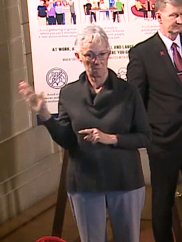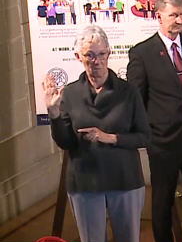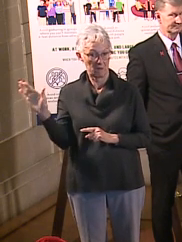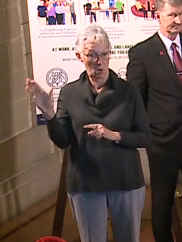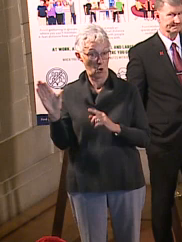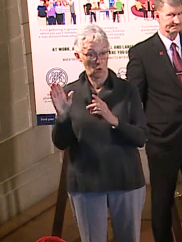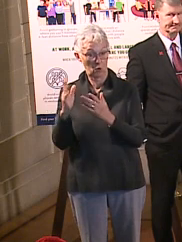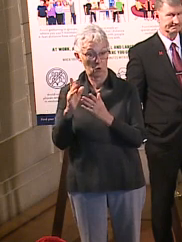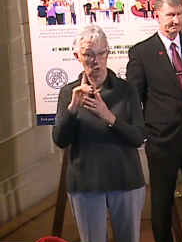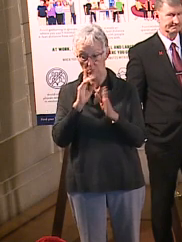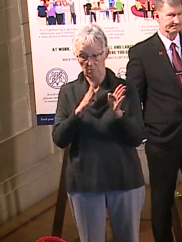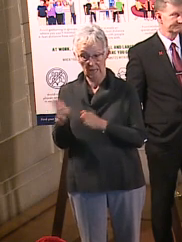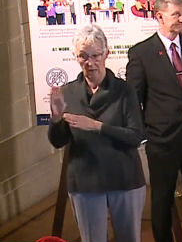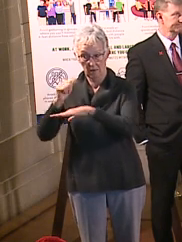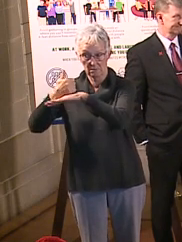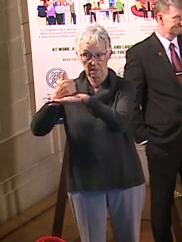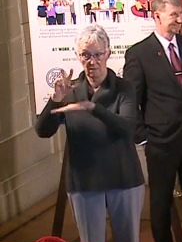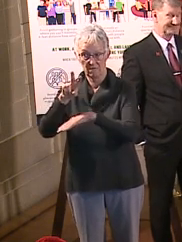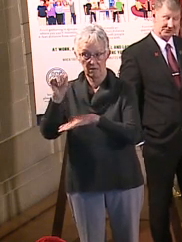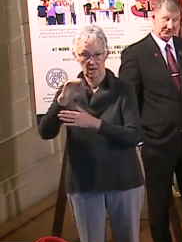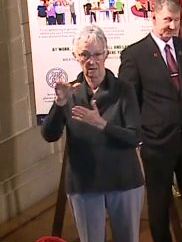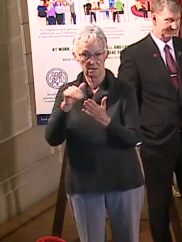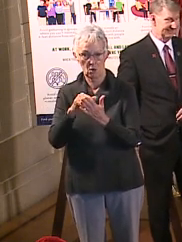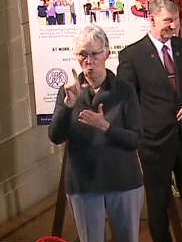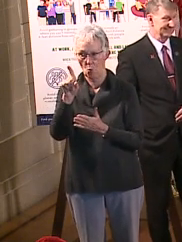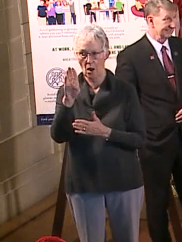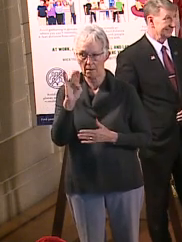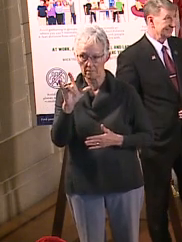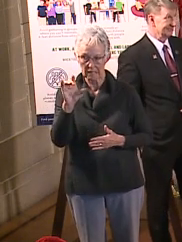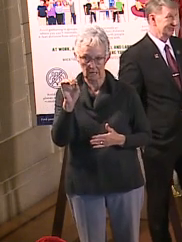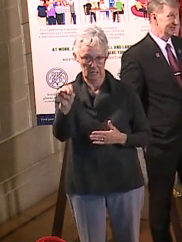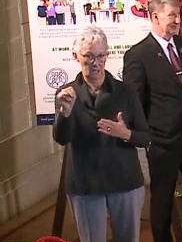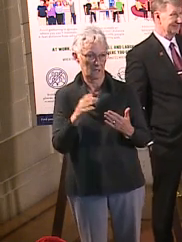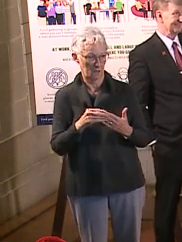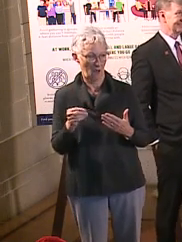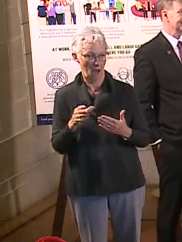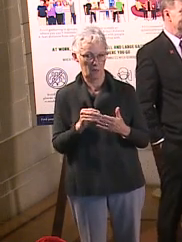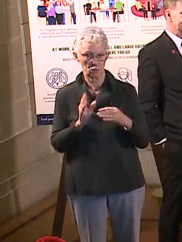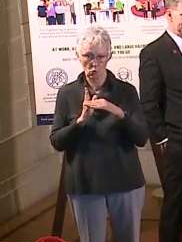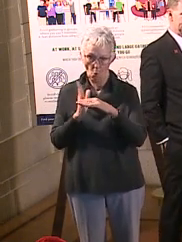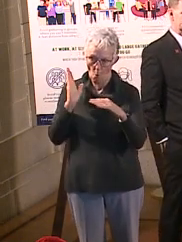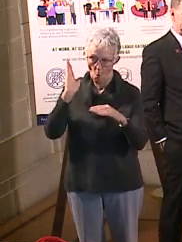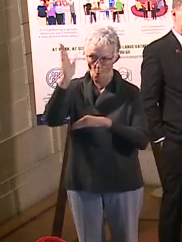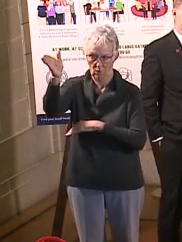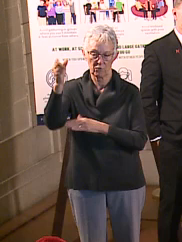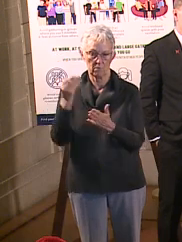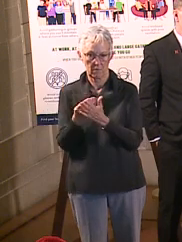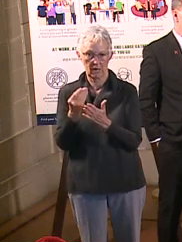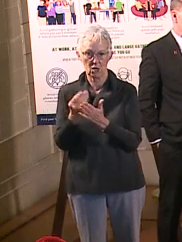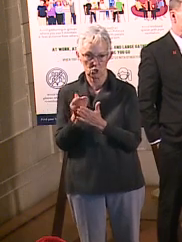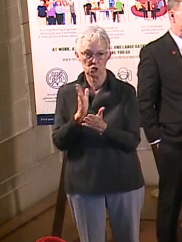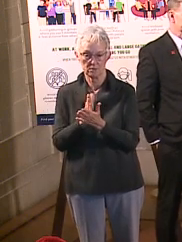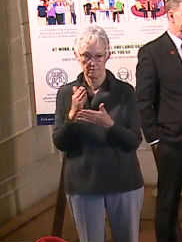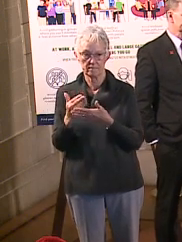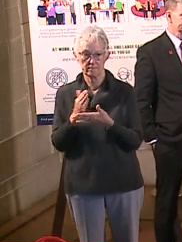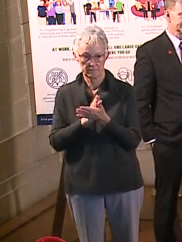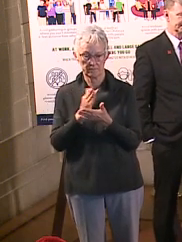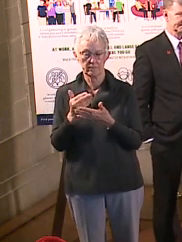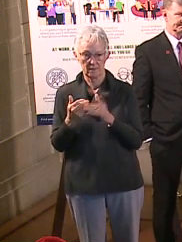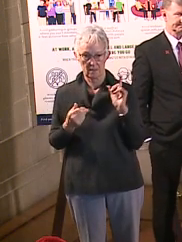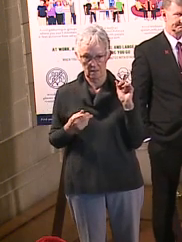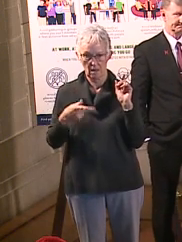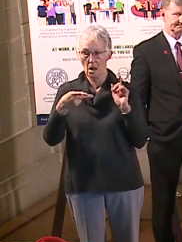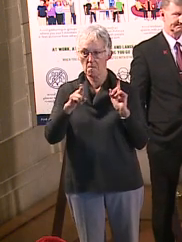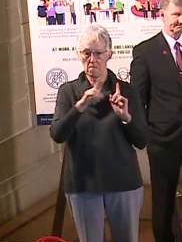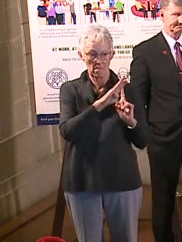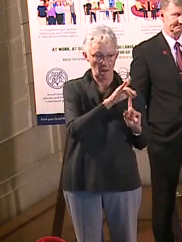those public-private partnerships. So just wanted to piggyback on because your remarks were perfect. I love it. But just, That public-private partnership's that's a huge. big deal that we've